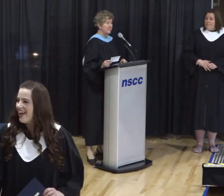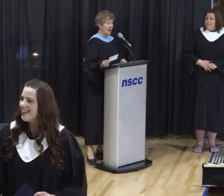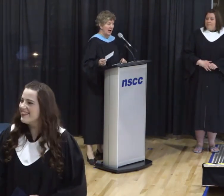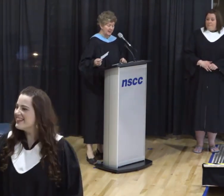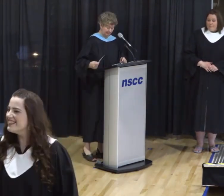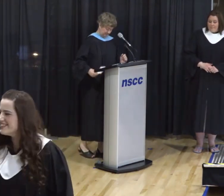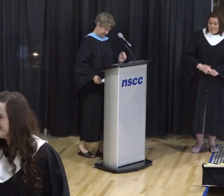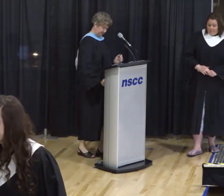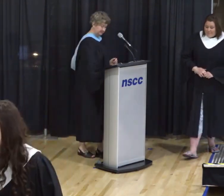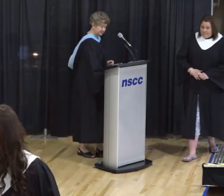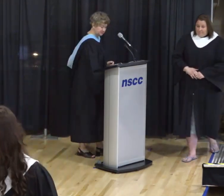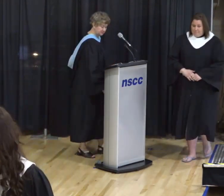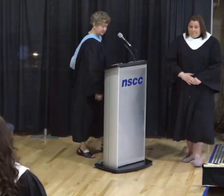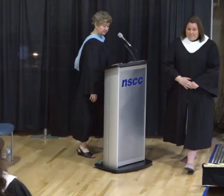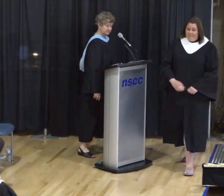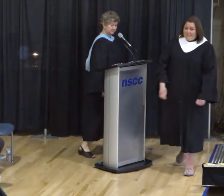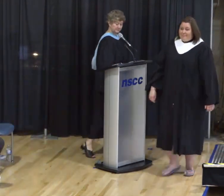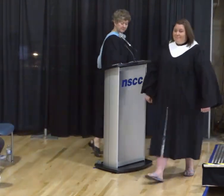Ashley Pye.